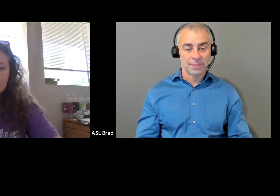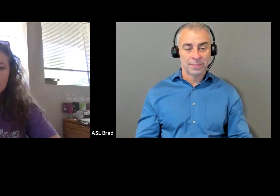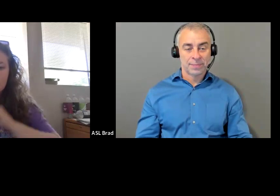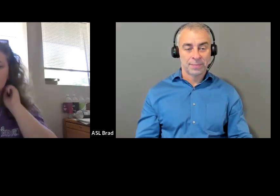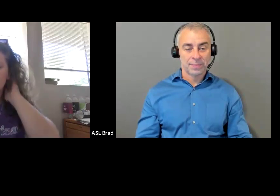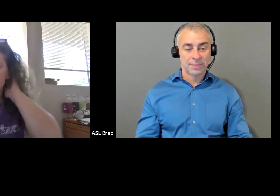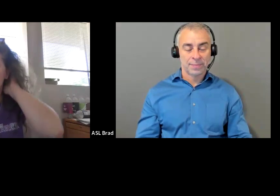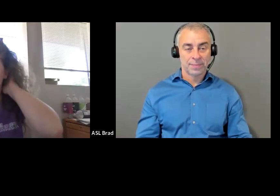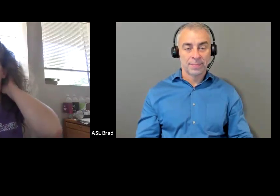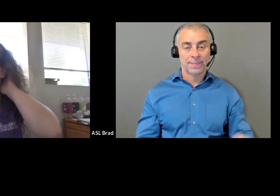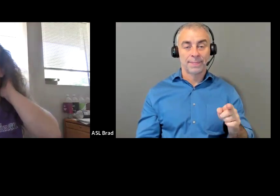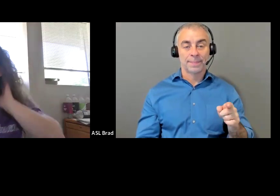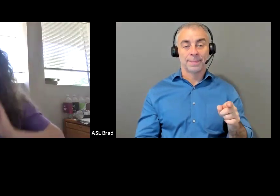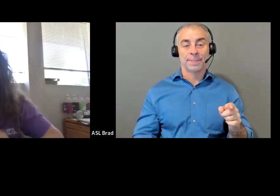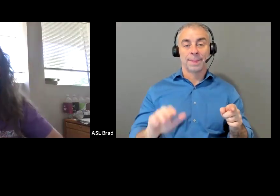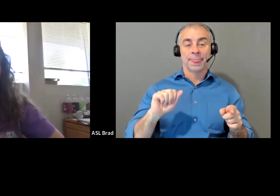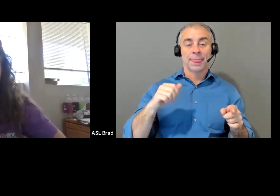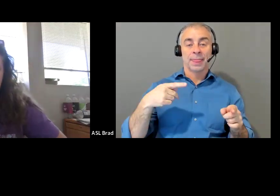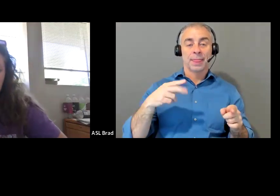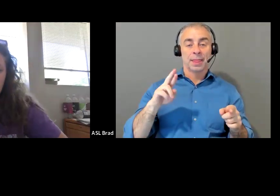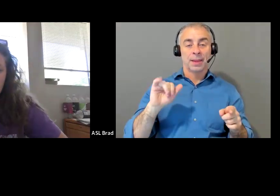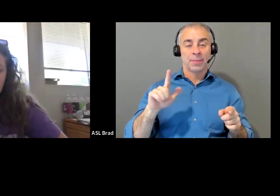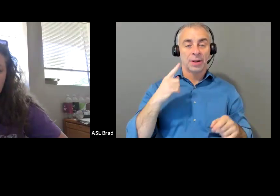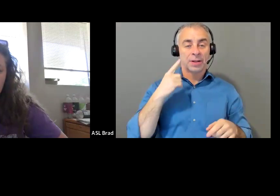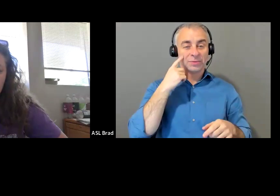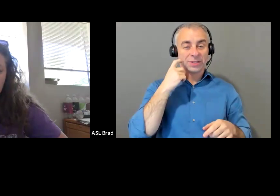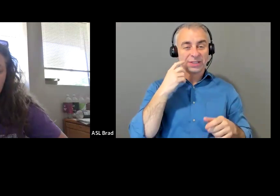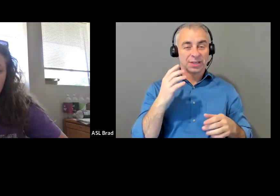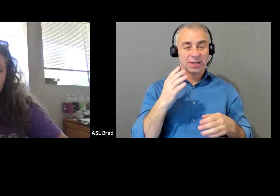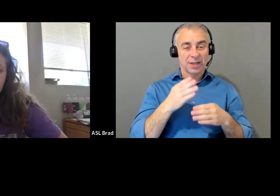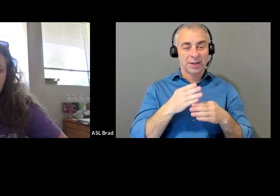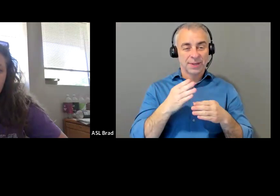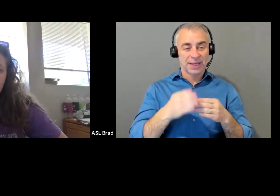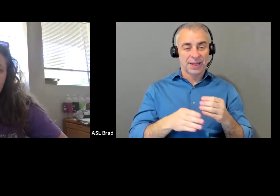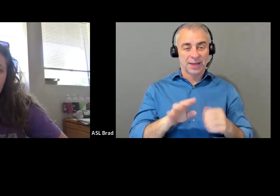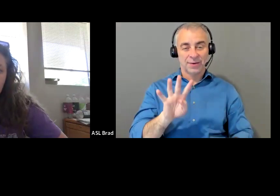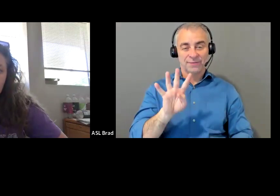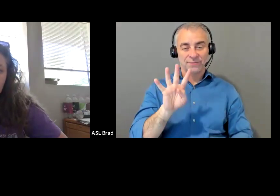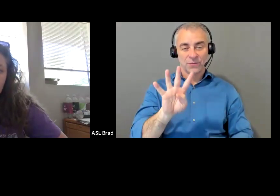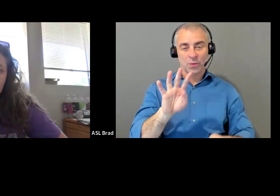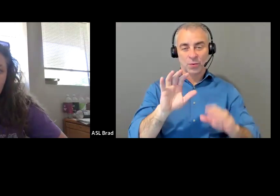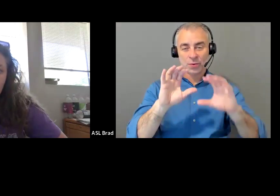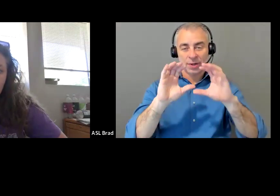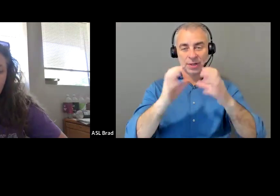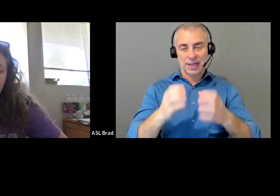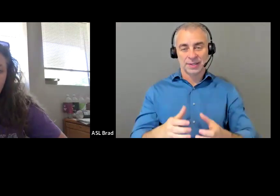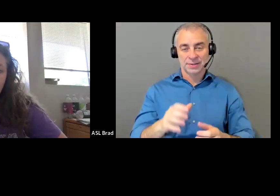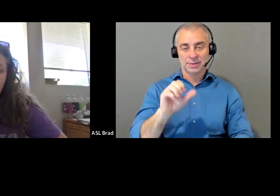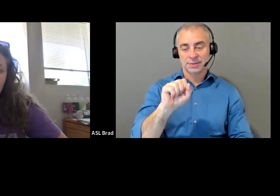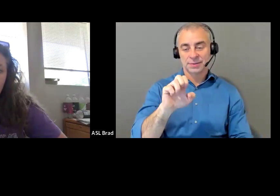And April just completed, I think it was a 4-course series on